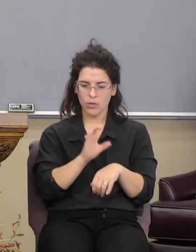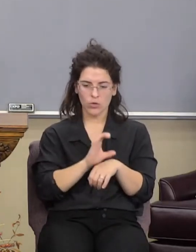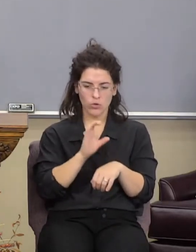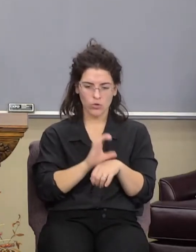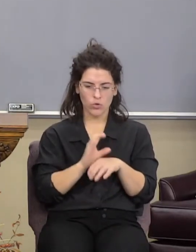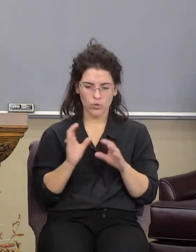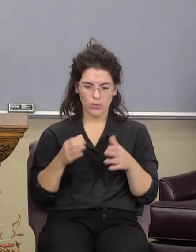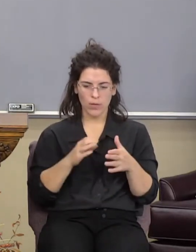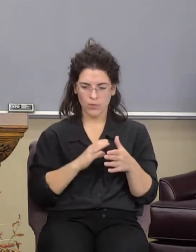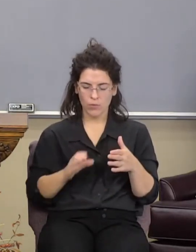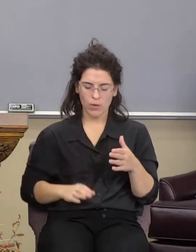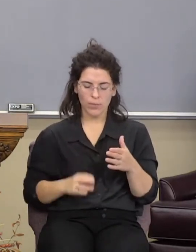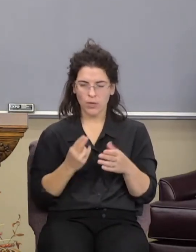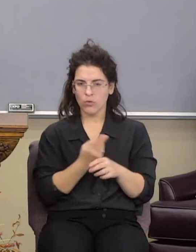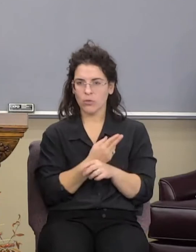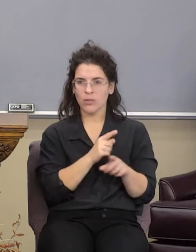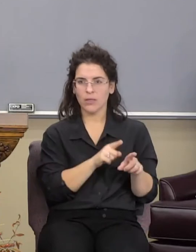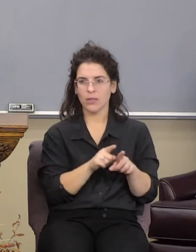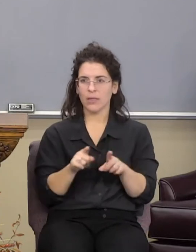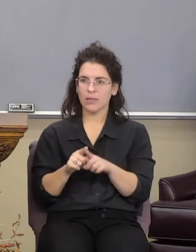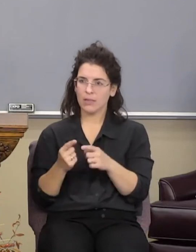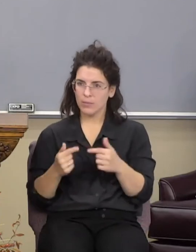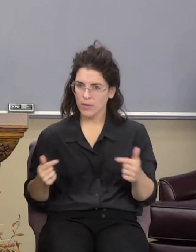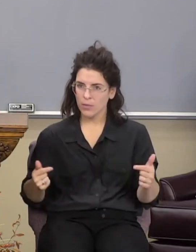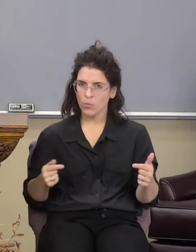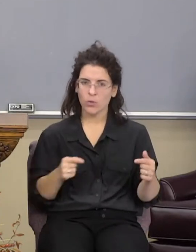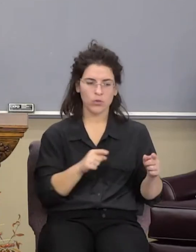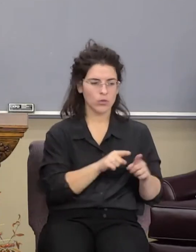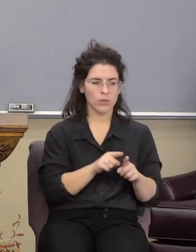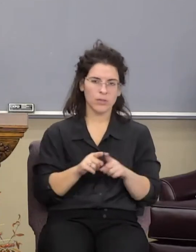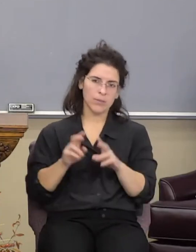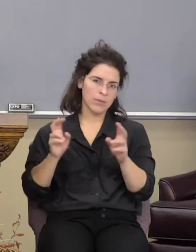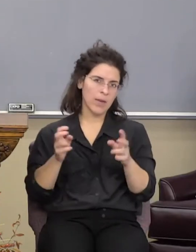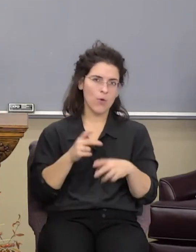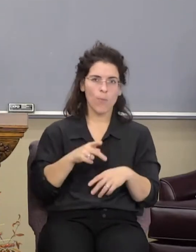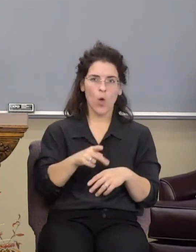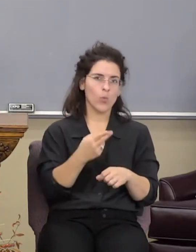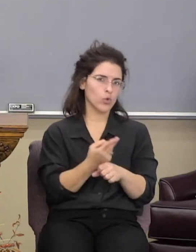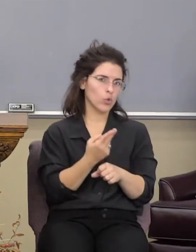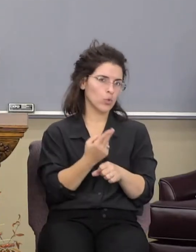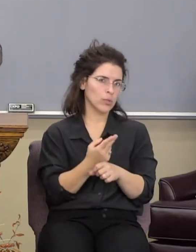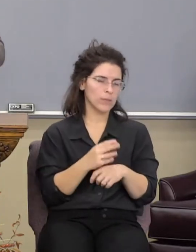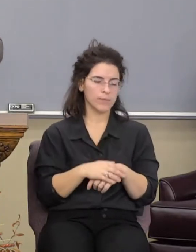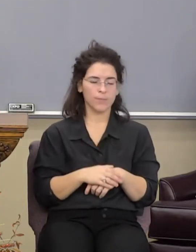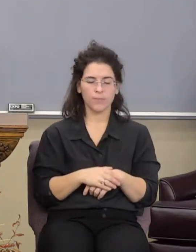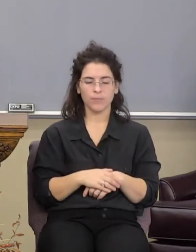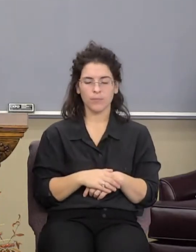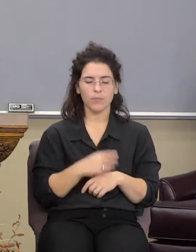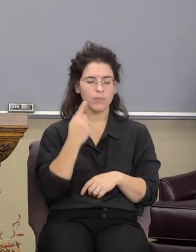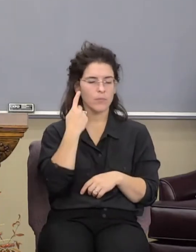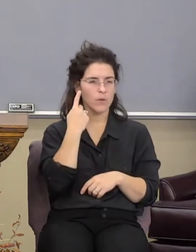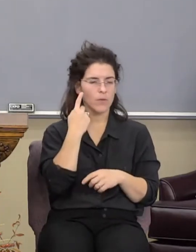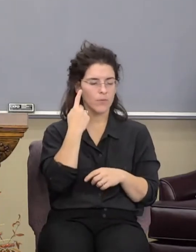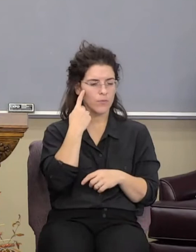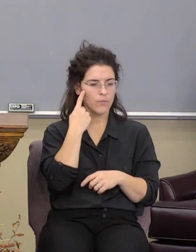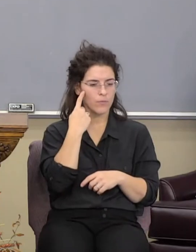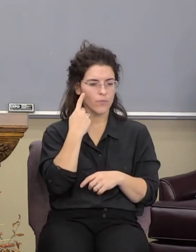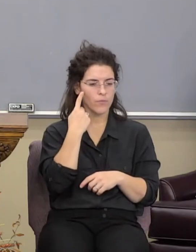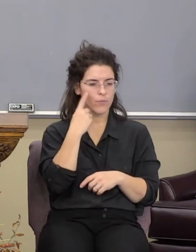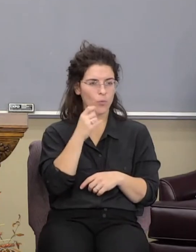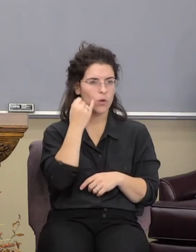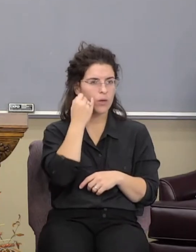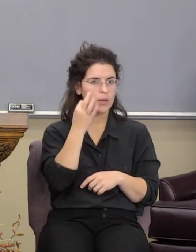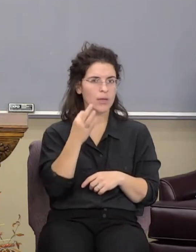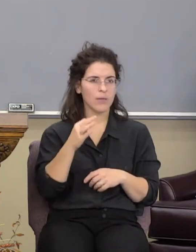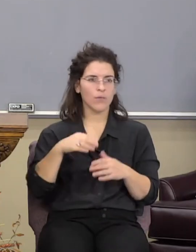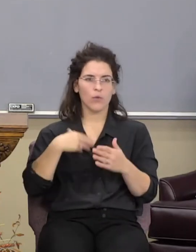but he's using the same language, the same title Paul is using. Verse 2, for if there come unto